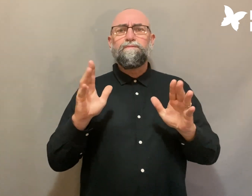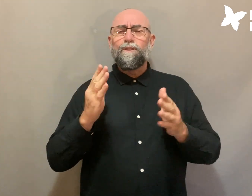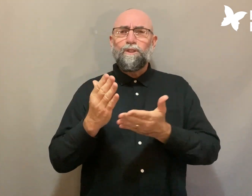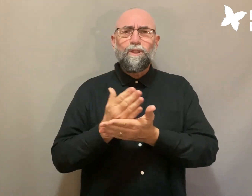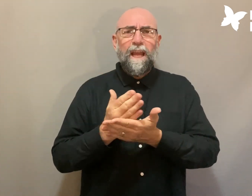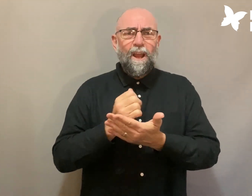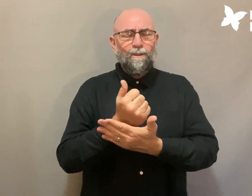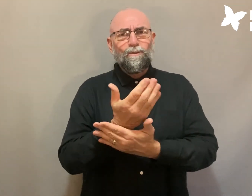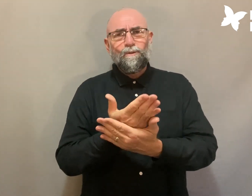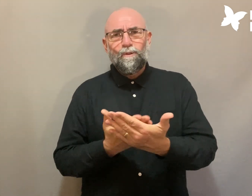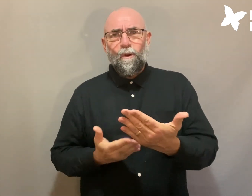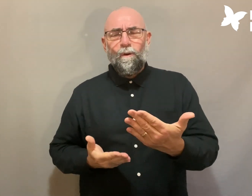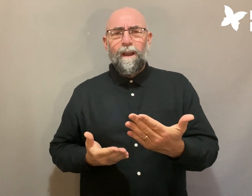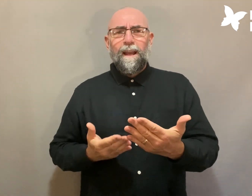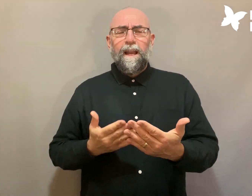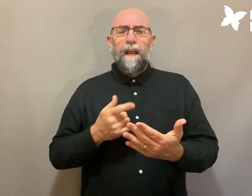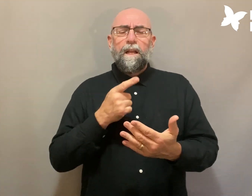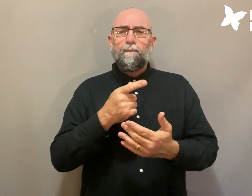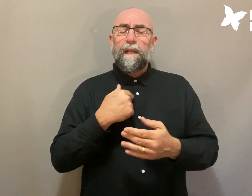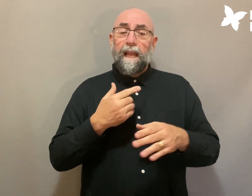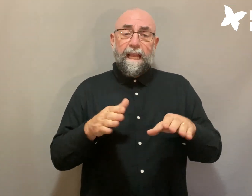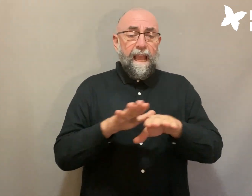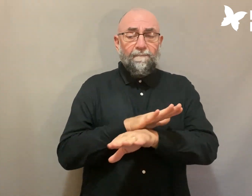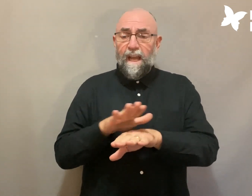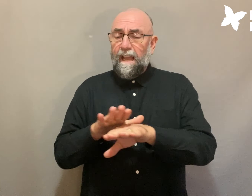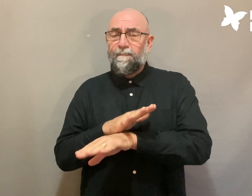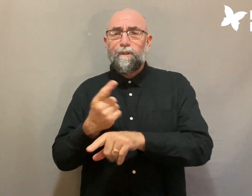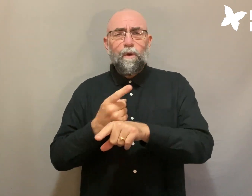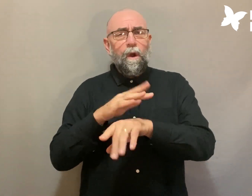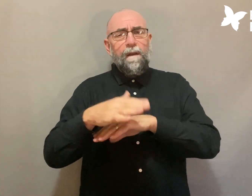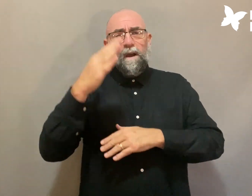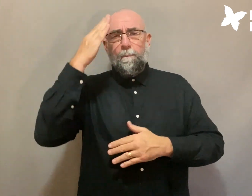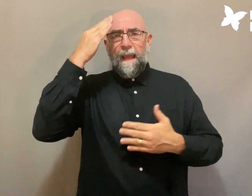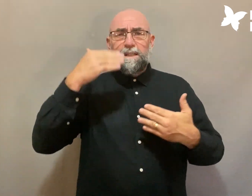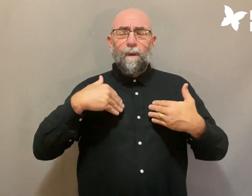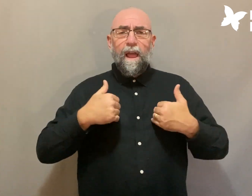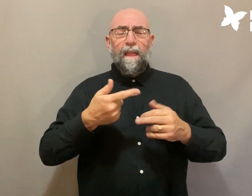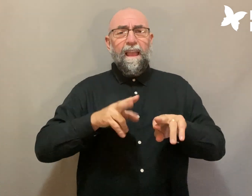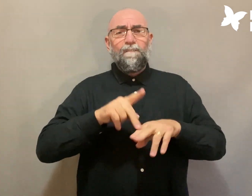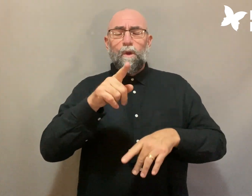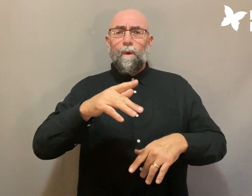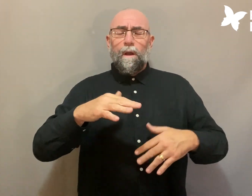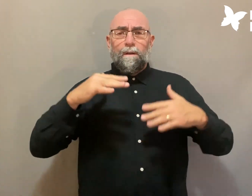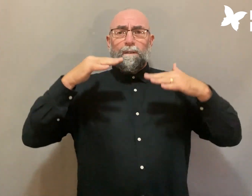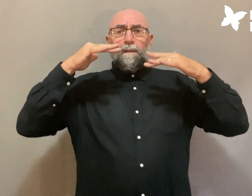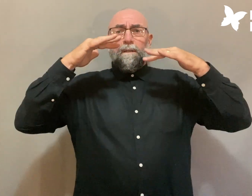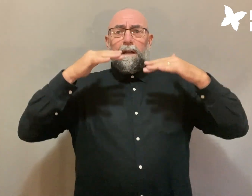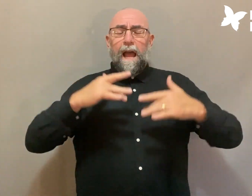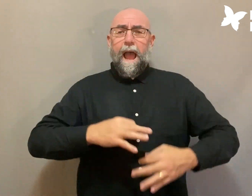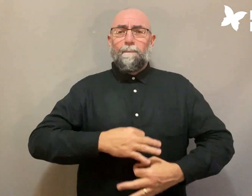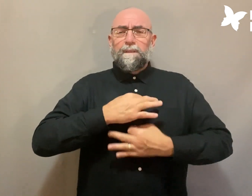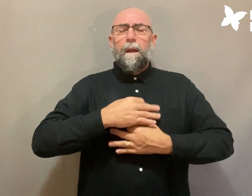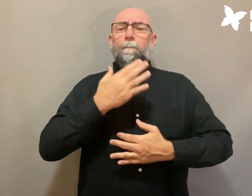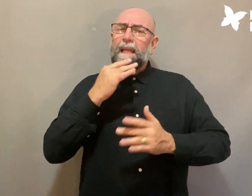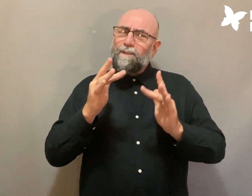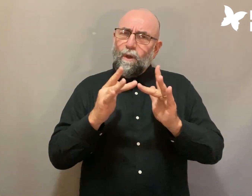a range of mental health issues, and if anything has been upsetting for you, please contact the Beyond Blue support service